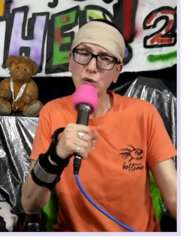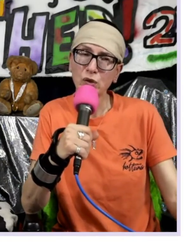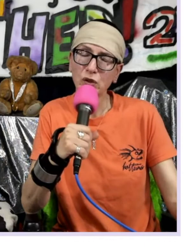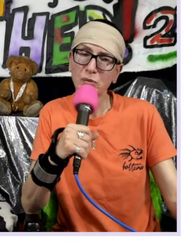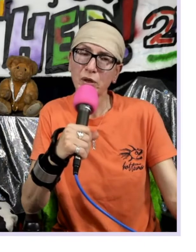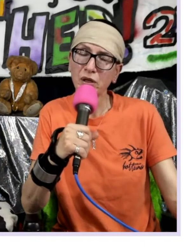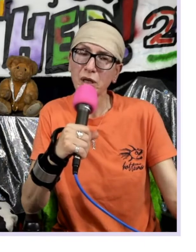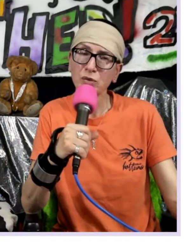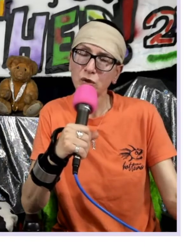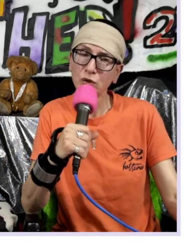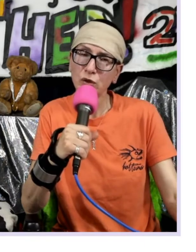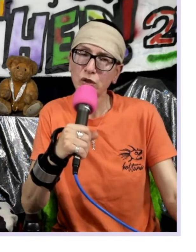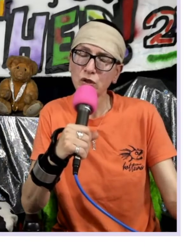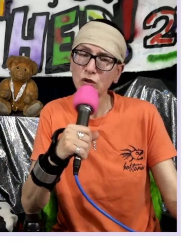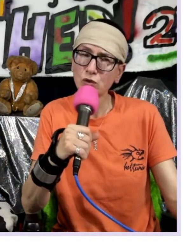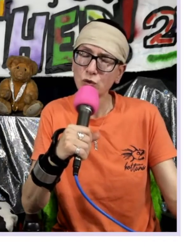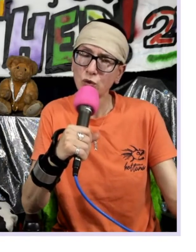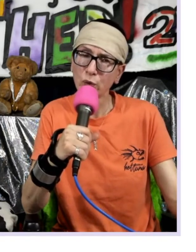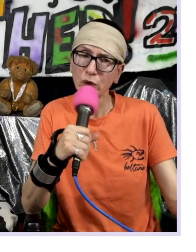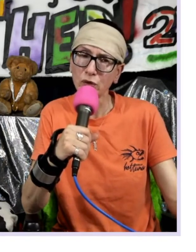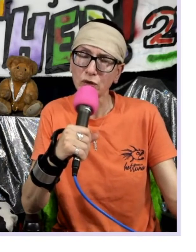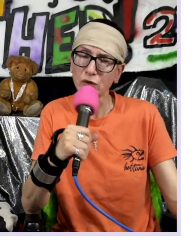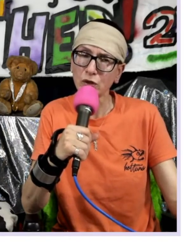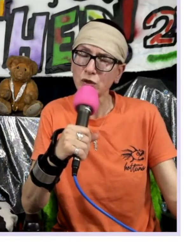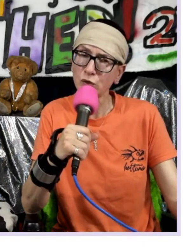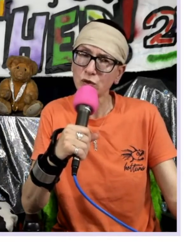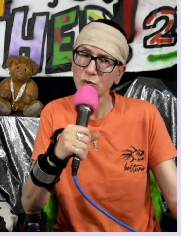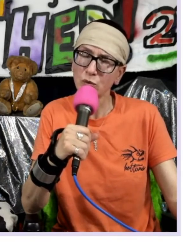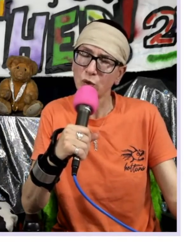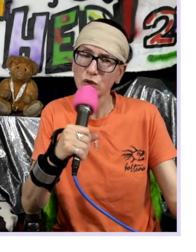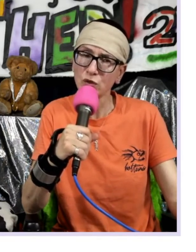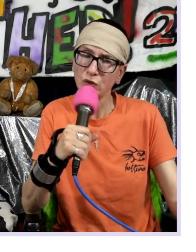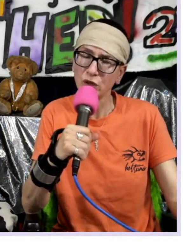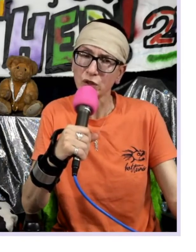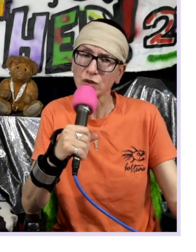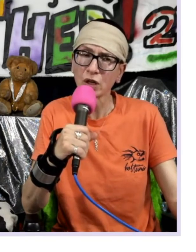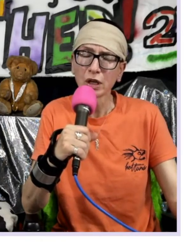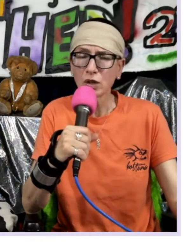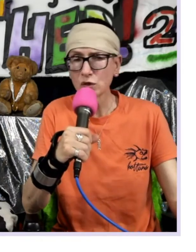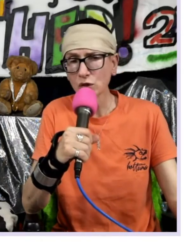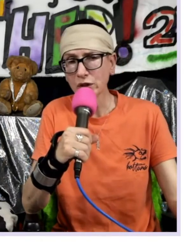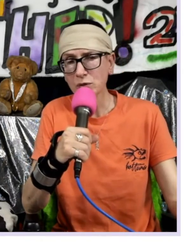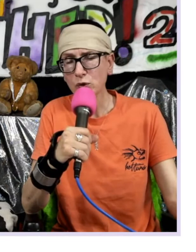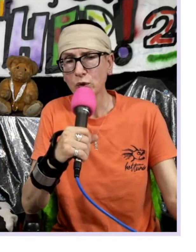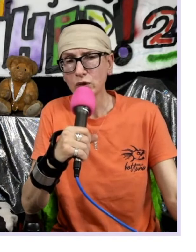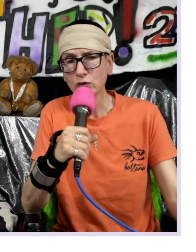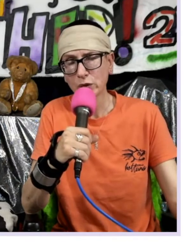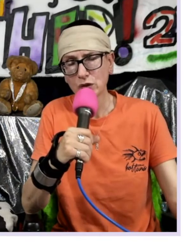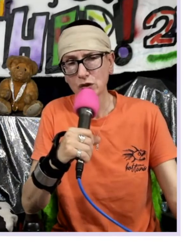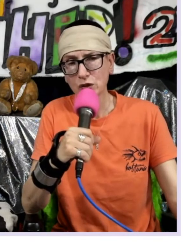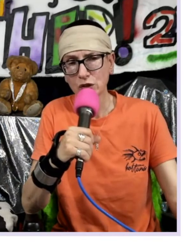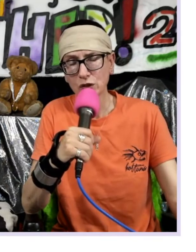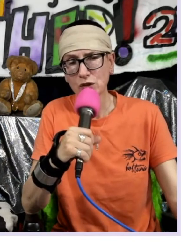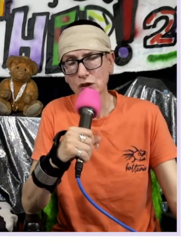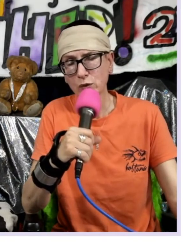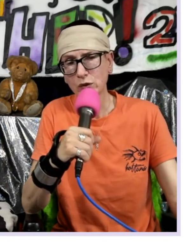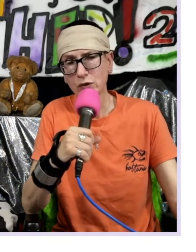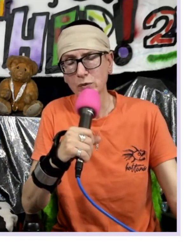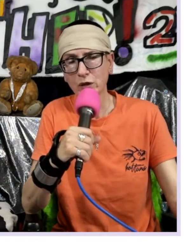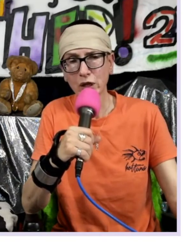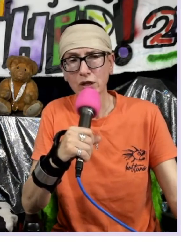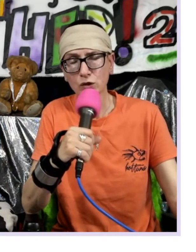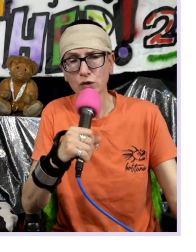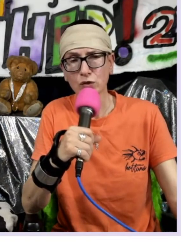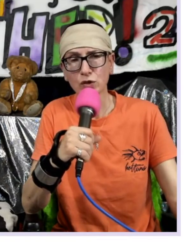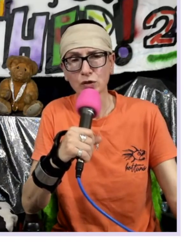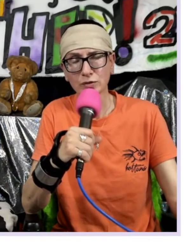been talking about an app that you're learning to draw with, and you've also been watching videos. Have you got any more information you'd like to share with us